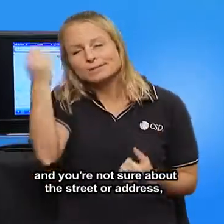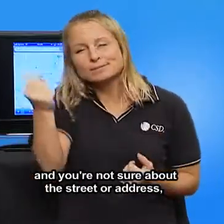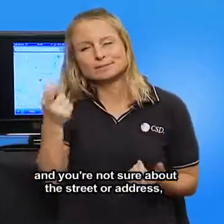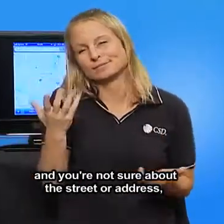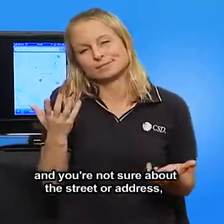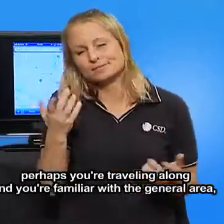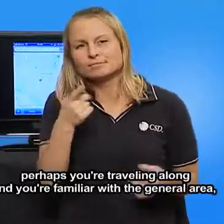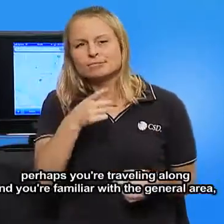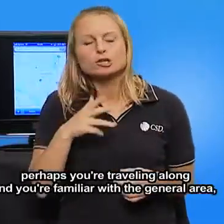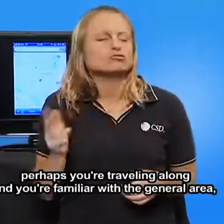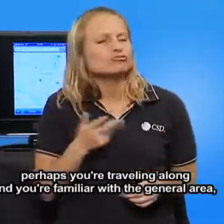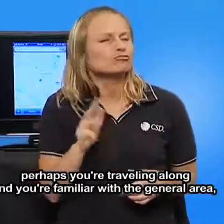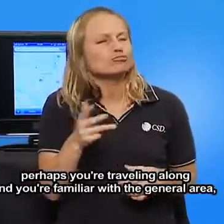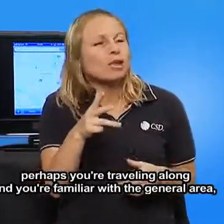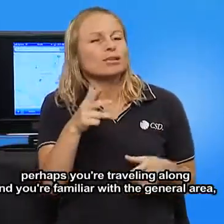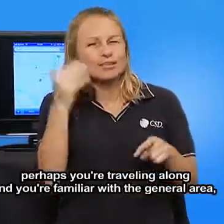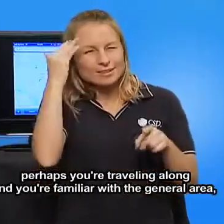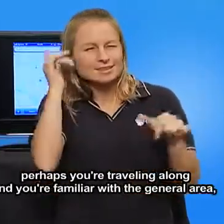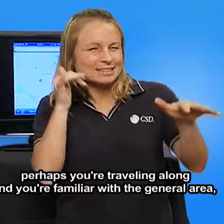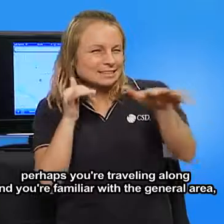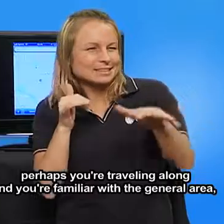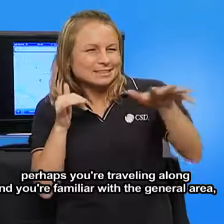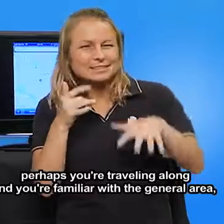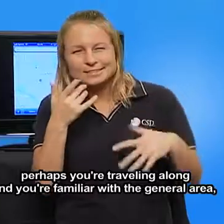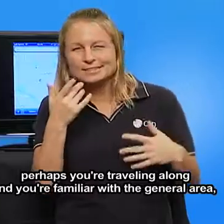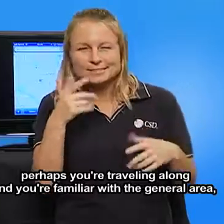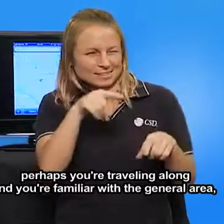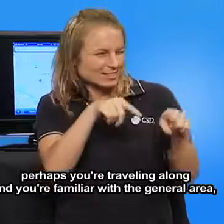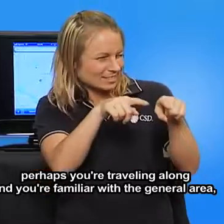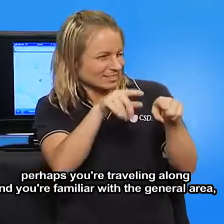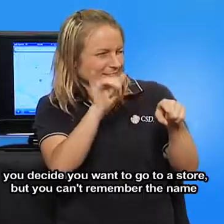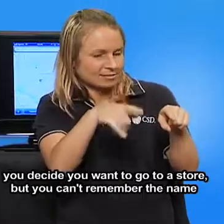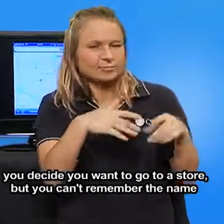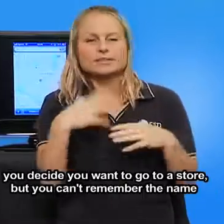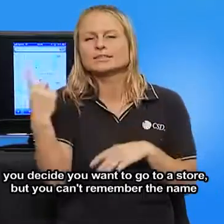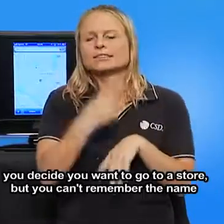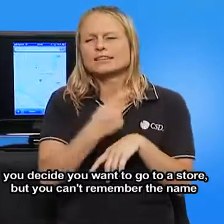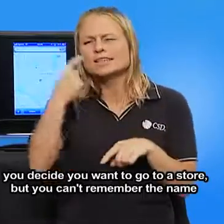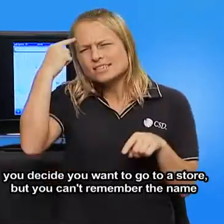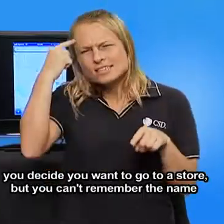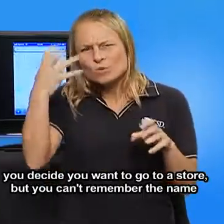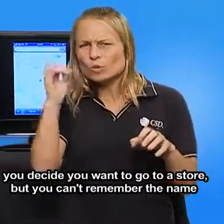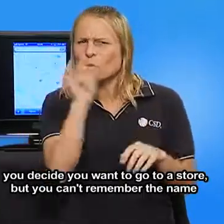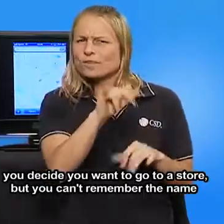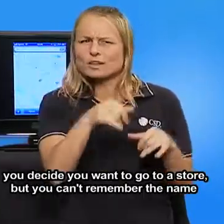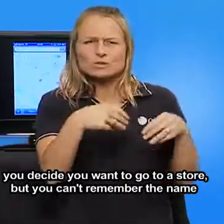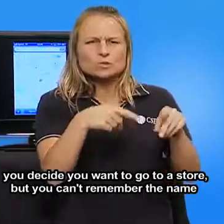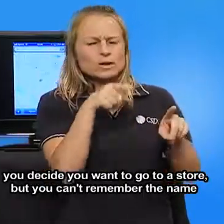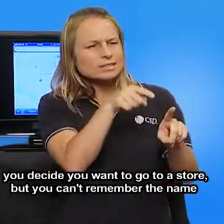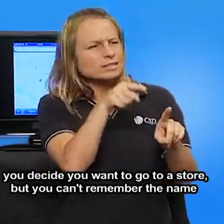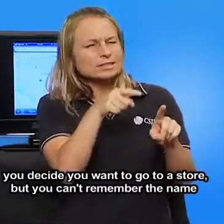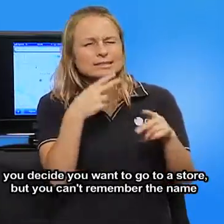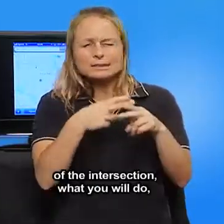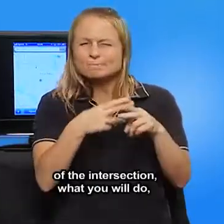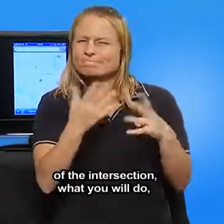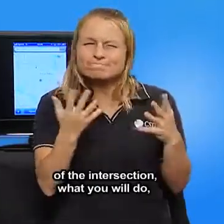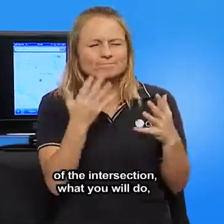address, perhaps you're traveling along and you're familiar with the general area, you decide you want to go to a store, but you can't remember the name of the